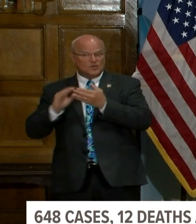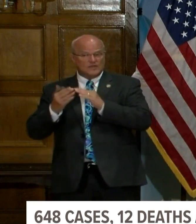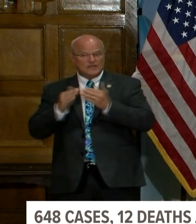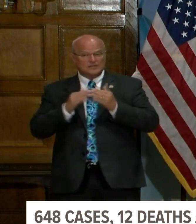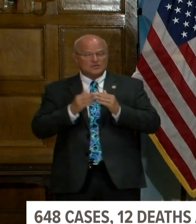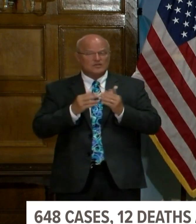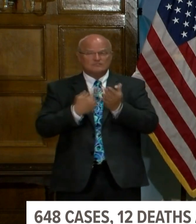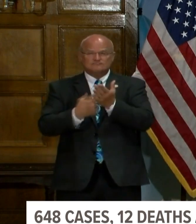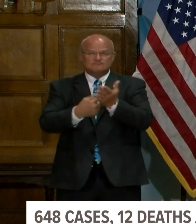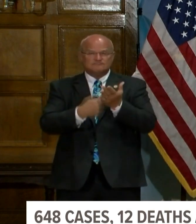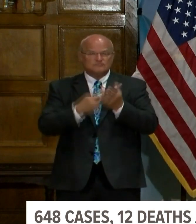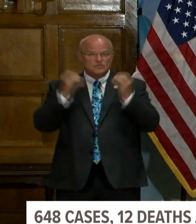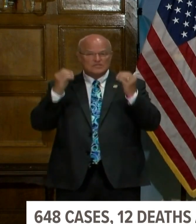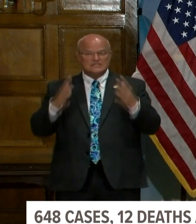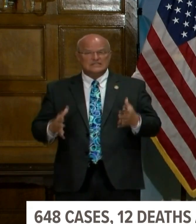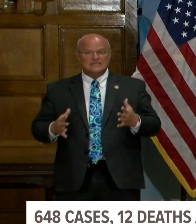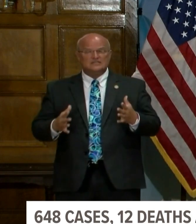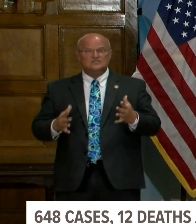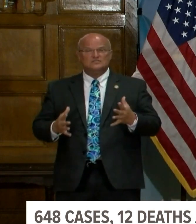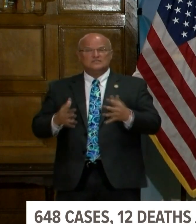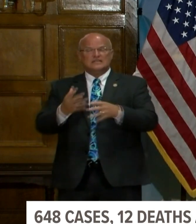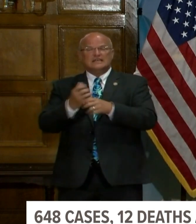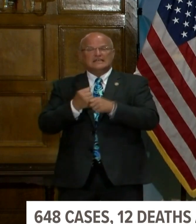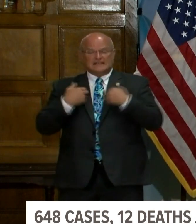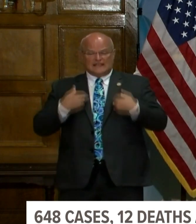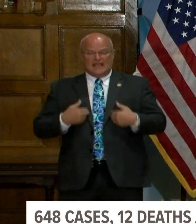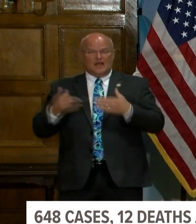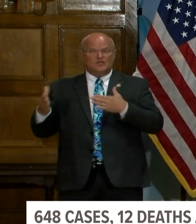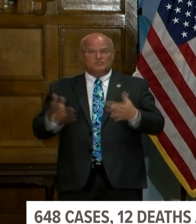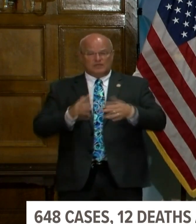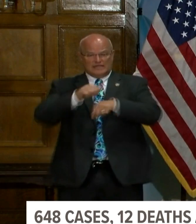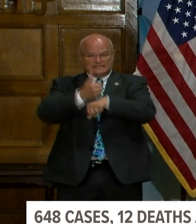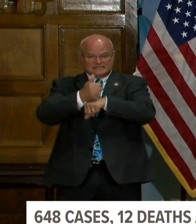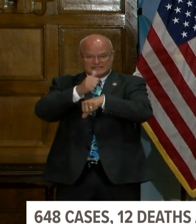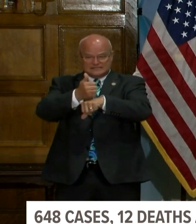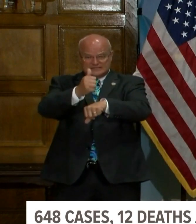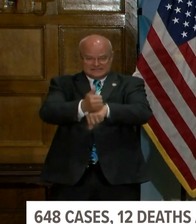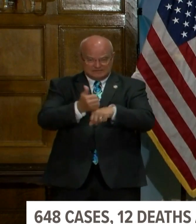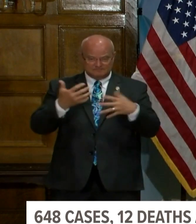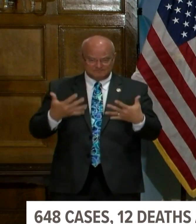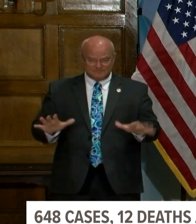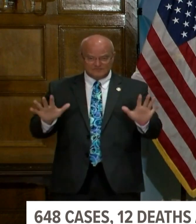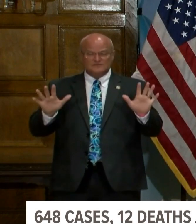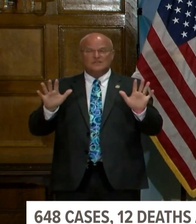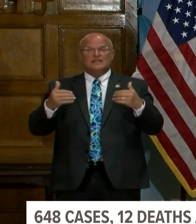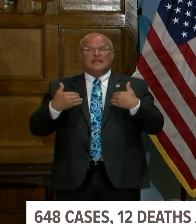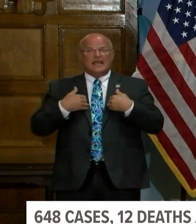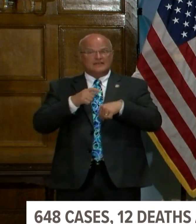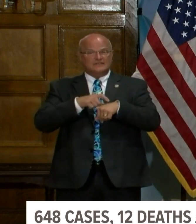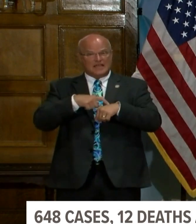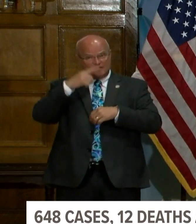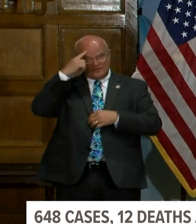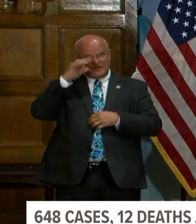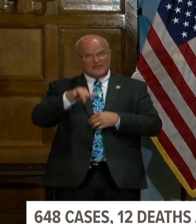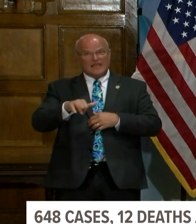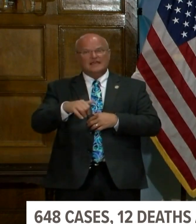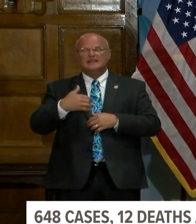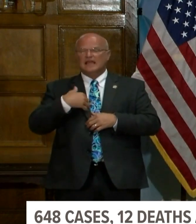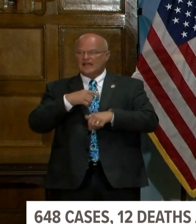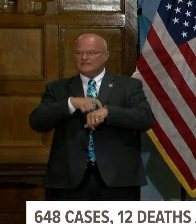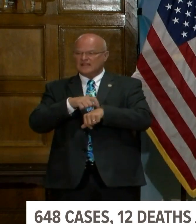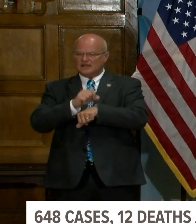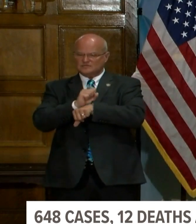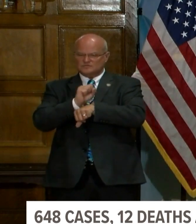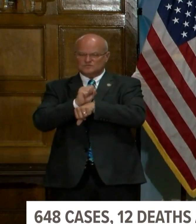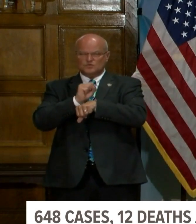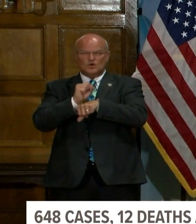community. They can talk to their teachers. They can get their health plans in place. And so they have time for that. We have time to work